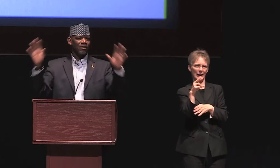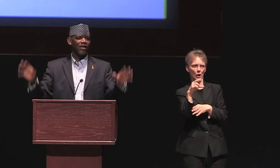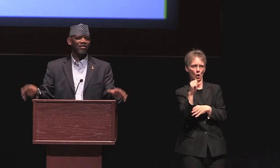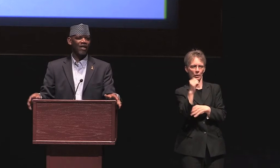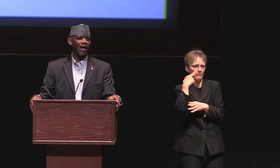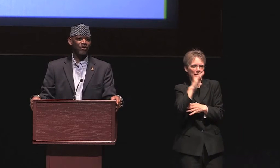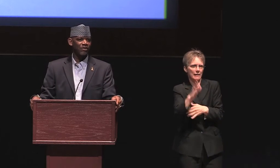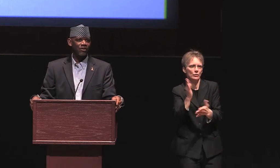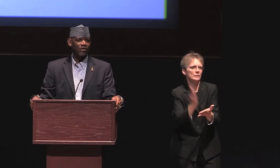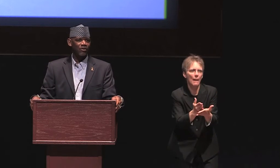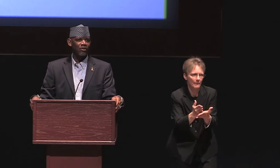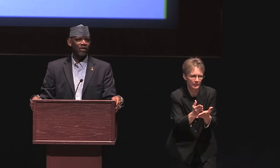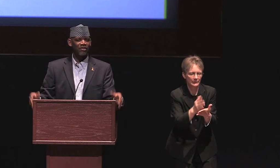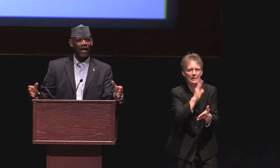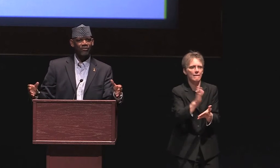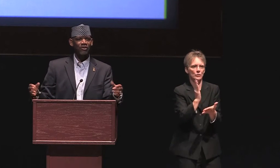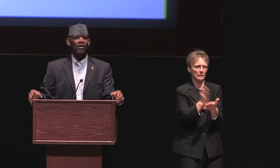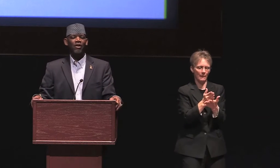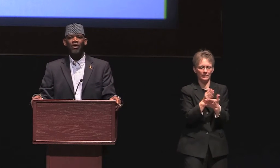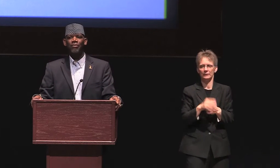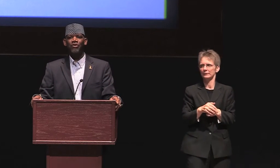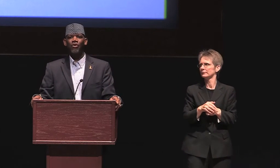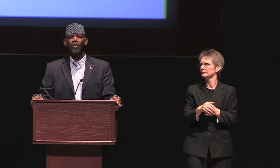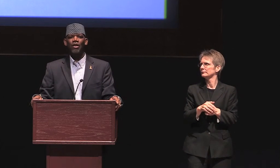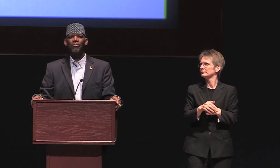me. It never stops, it never stops.